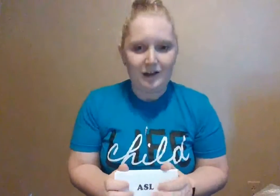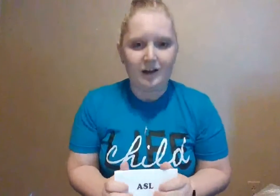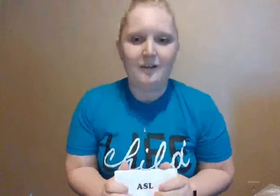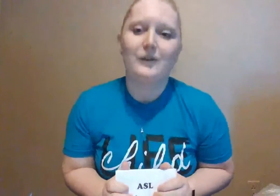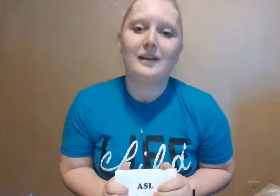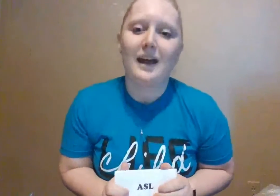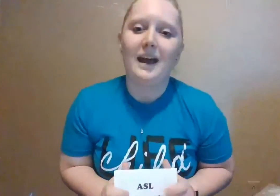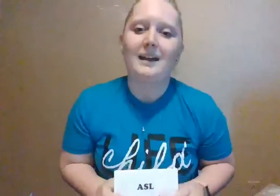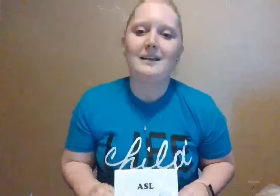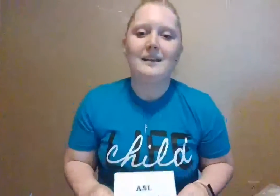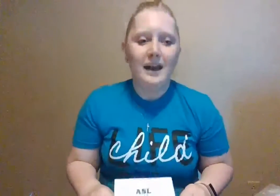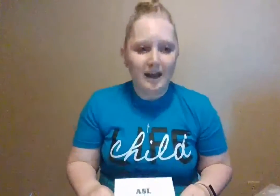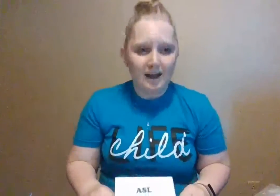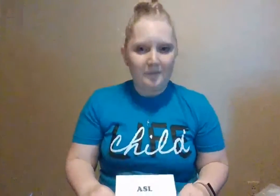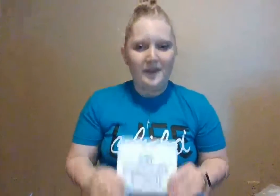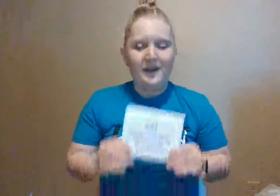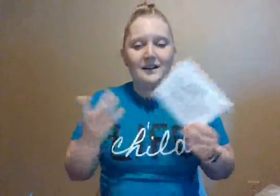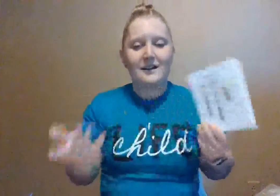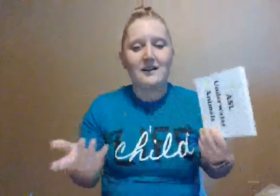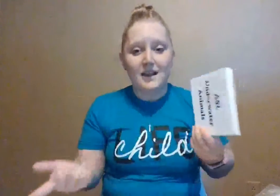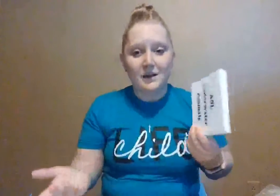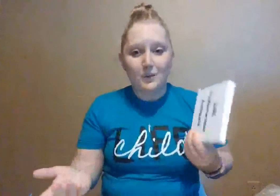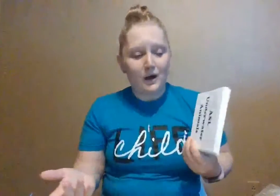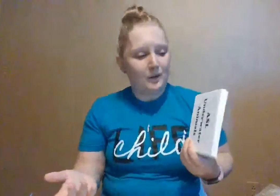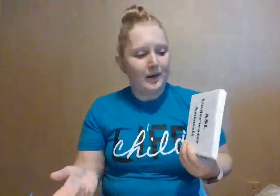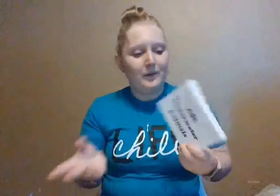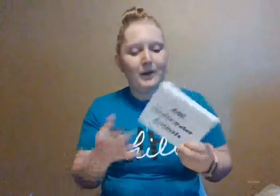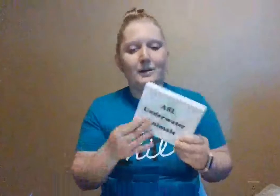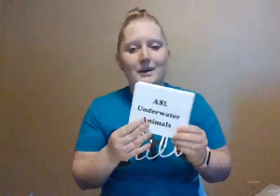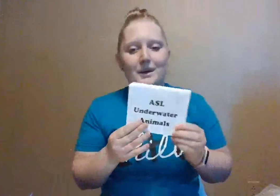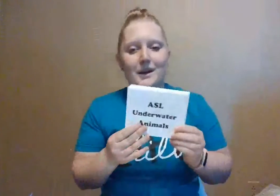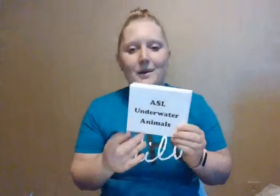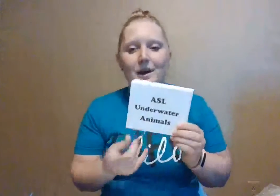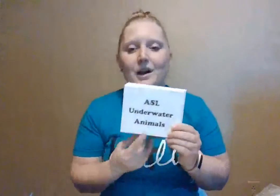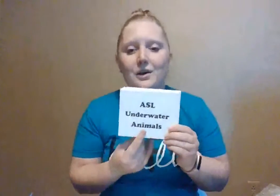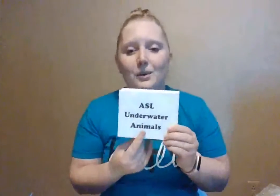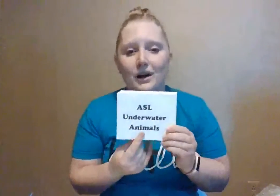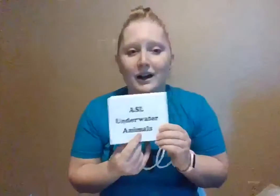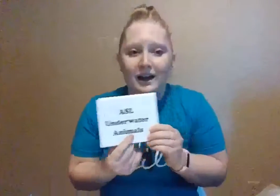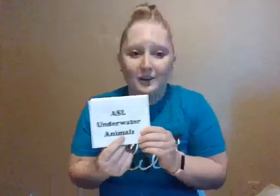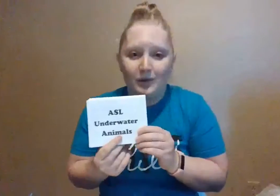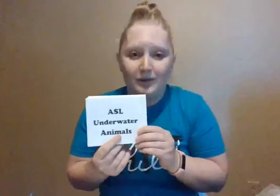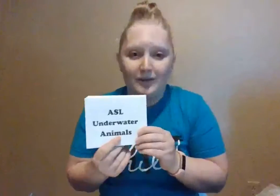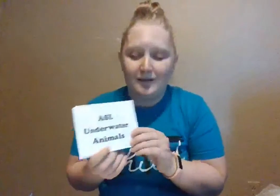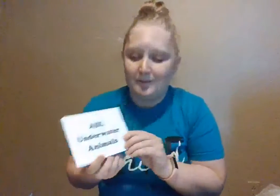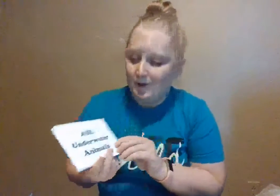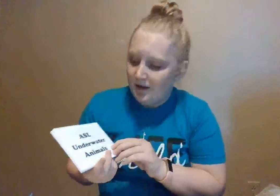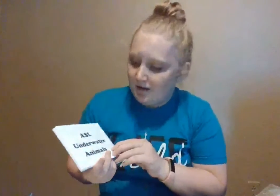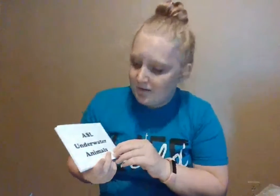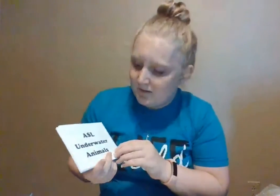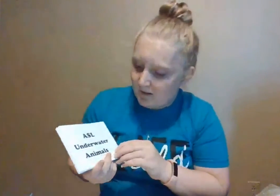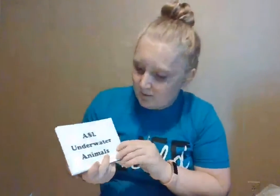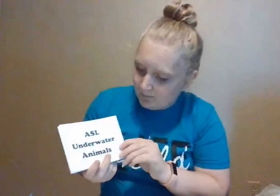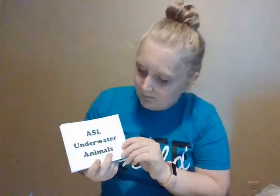flashcards for today. And today, since it's underwater week, we're going to be learning about underwater animals. So